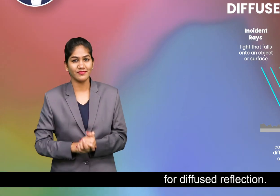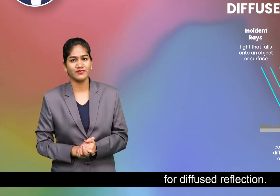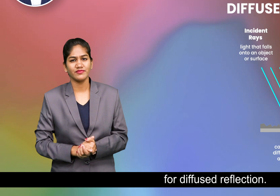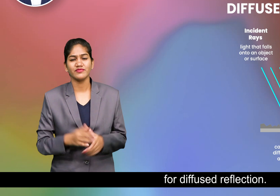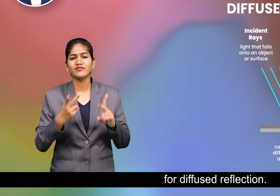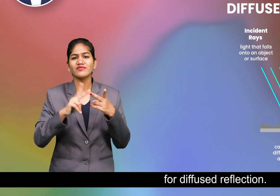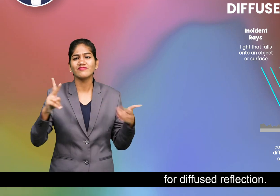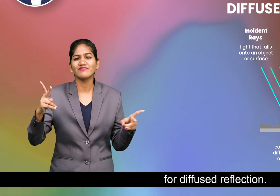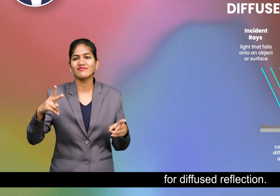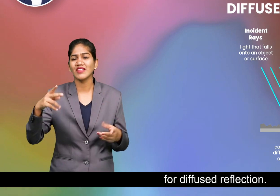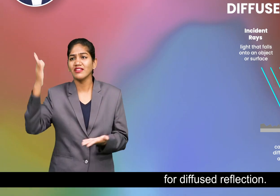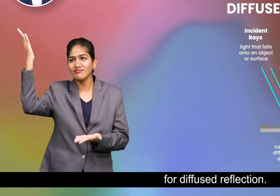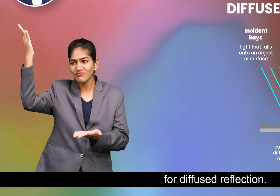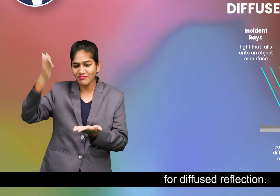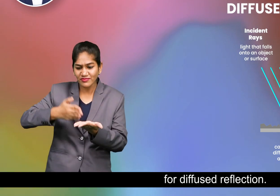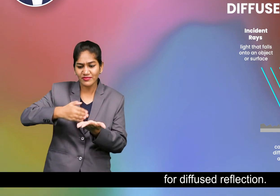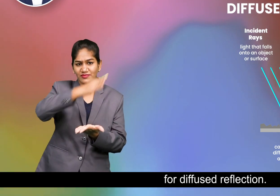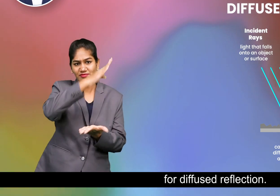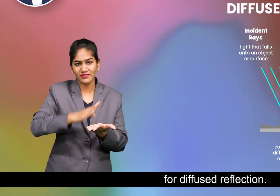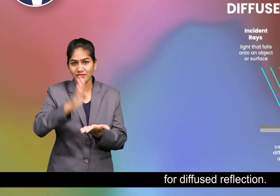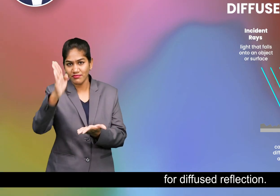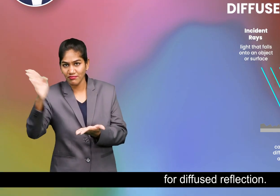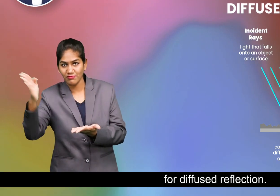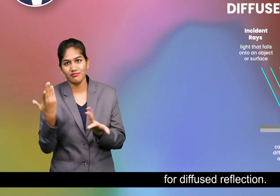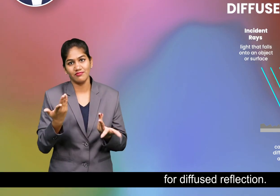for diffused reflection.